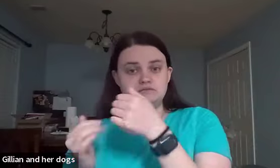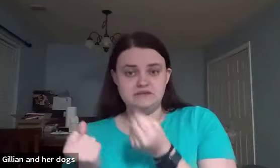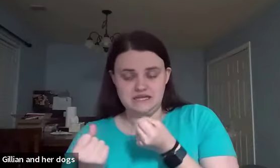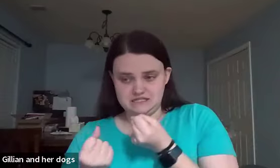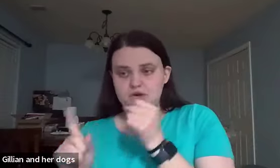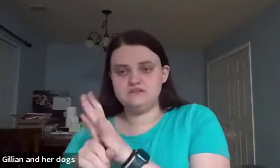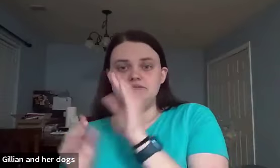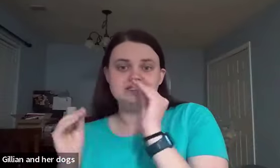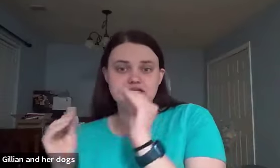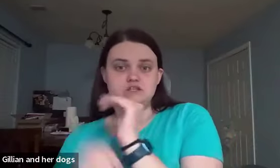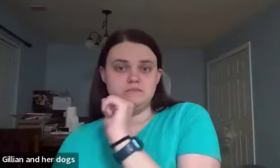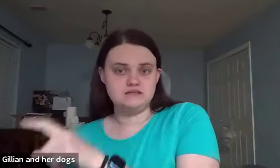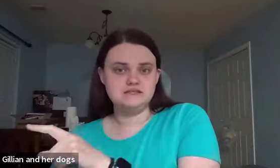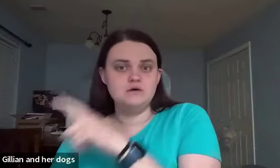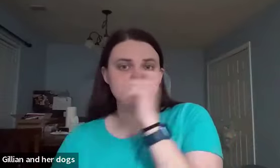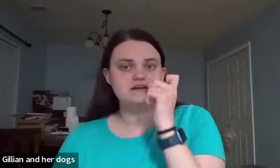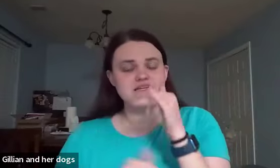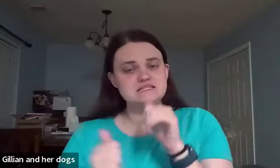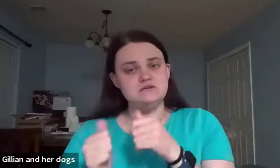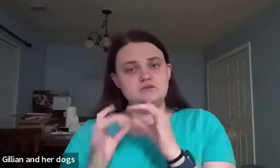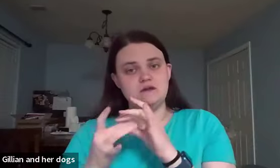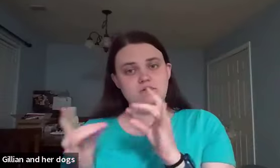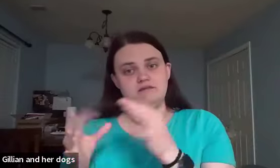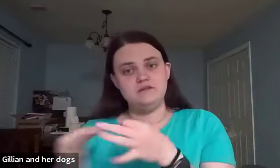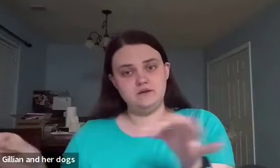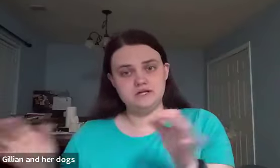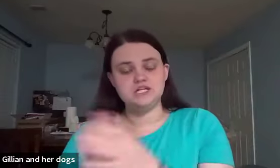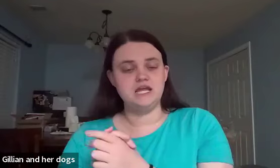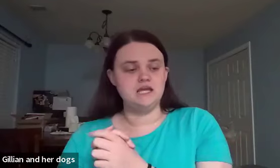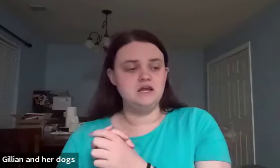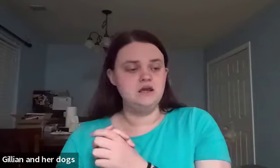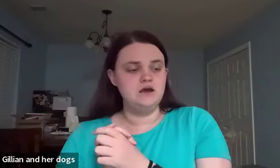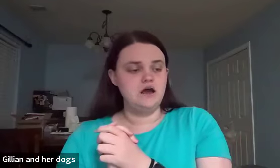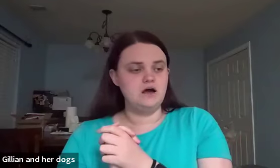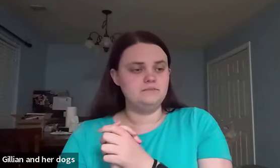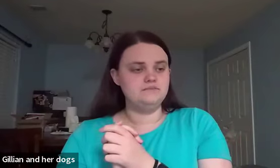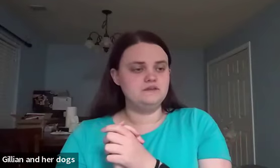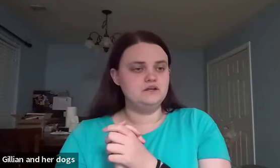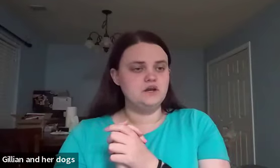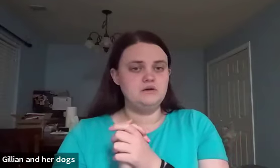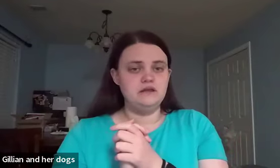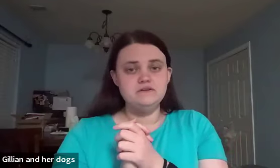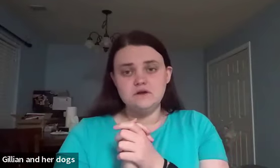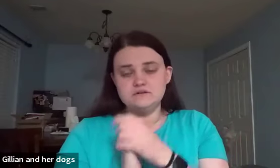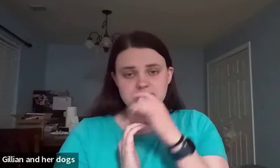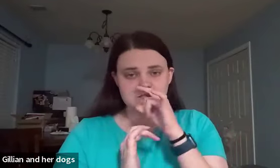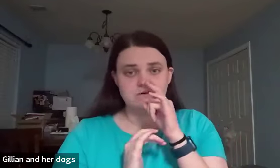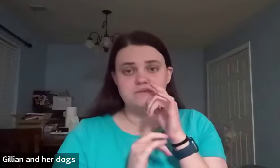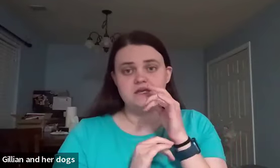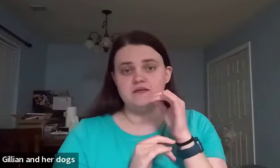still exposing them and teaching them ASL because that is still a great way of language. And even those kids who have been